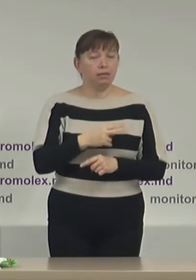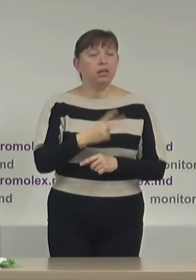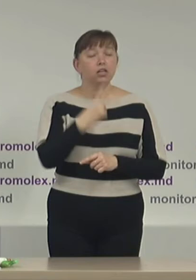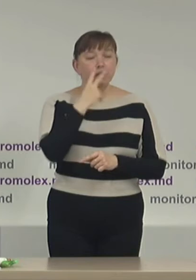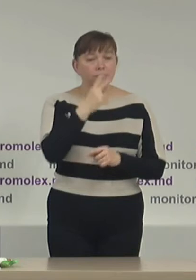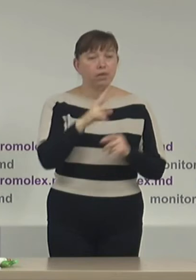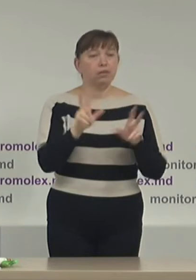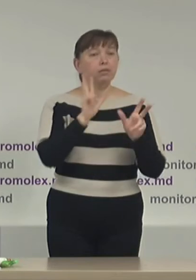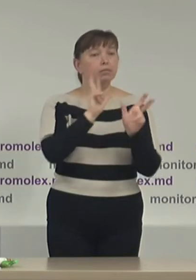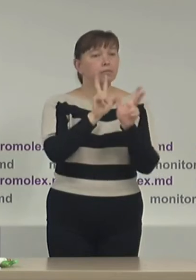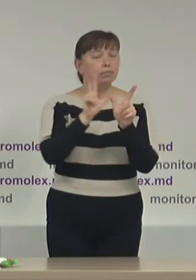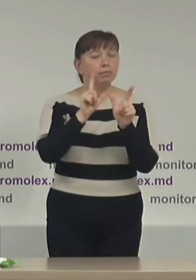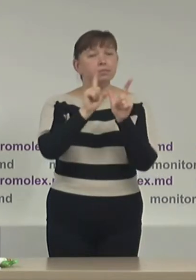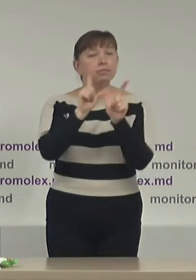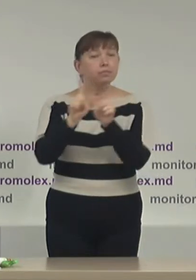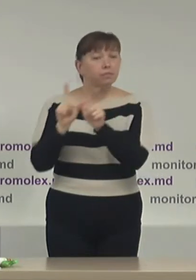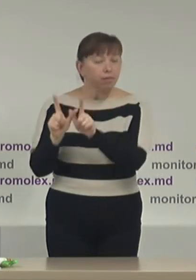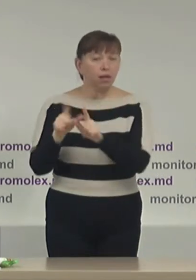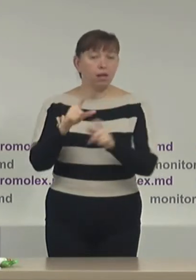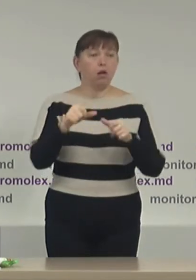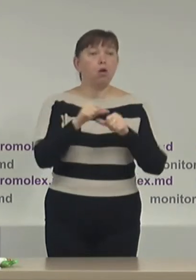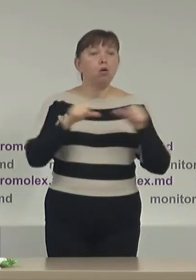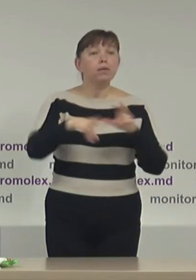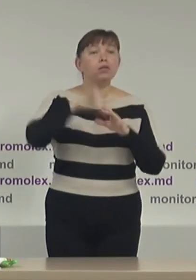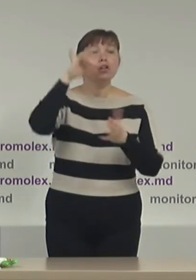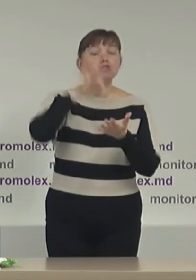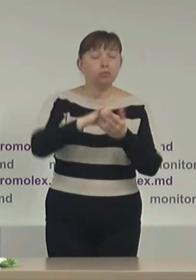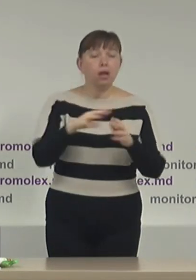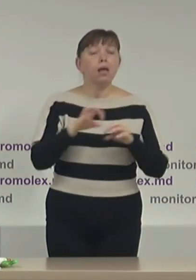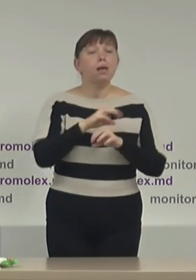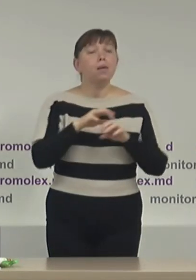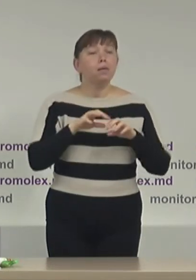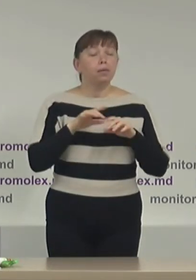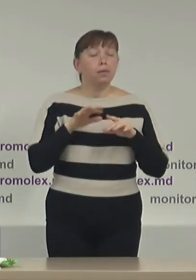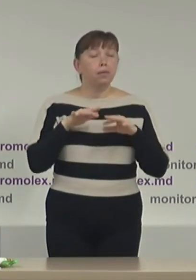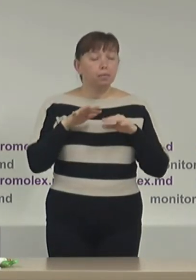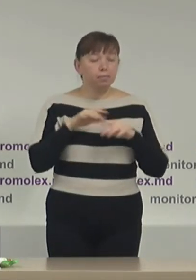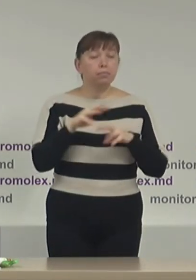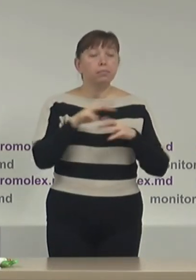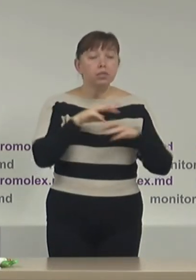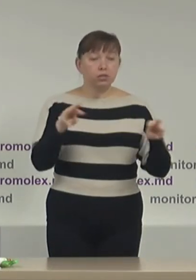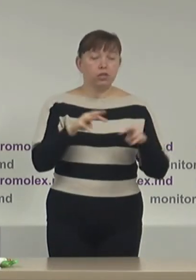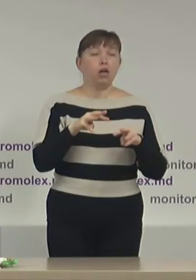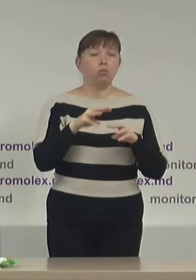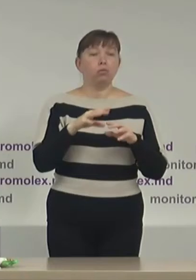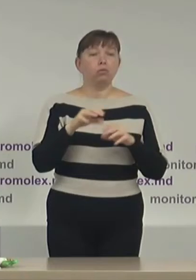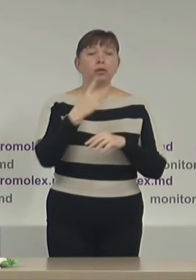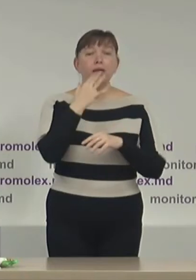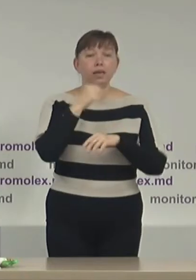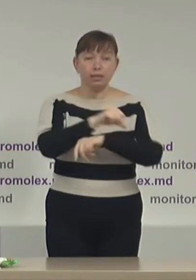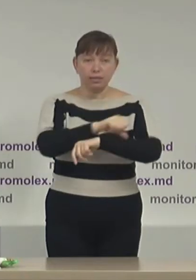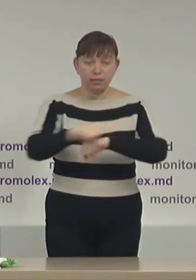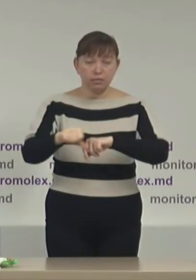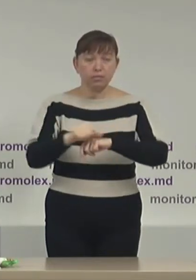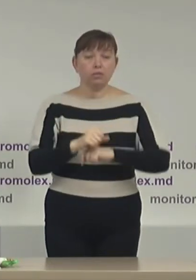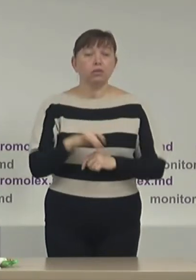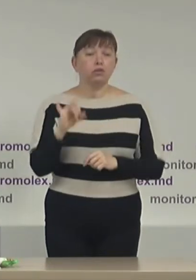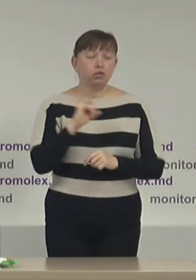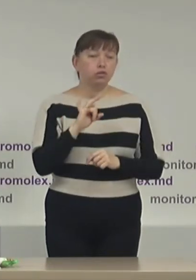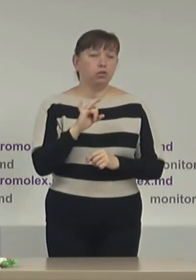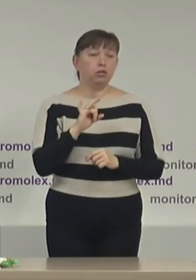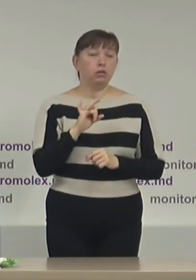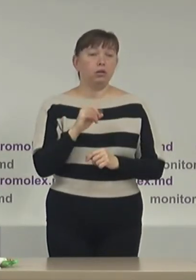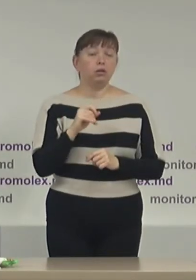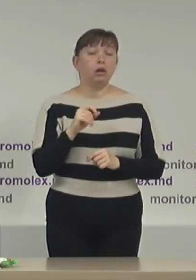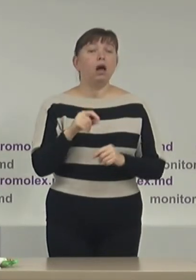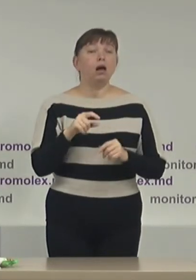from these countries to be attentive and to follow the websites of the Central Electoral Commission, the website of the Minister of Foreign Affairs and European